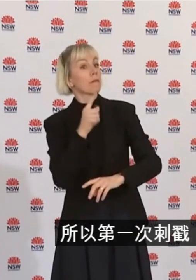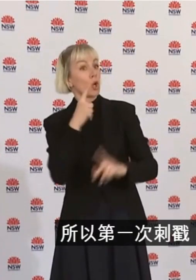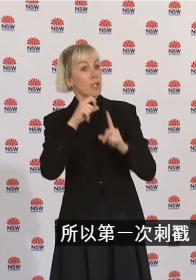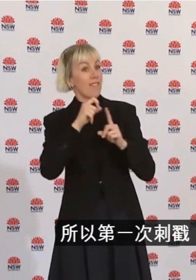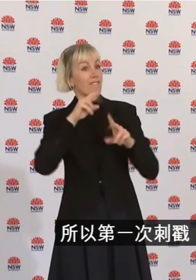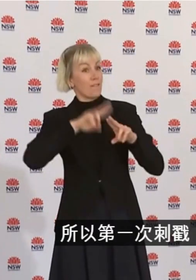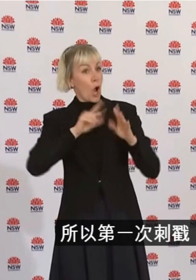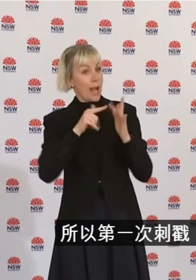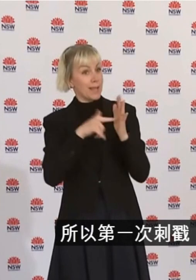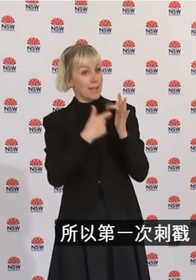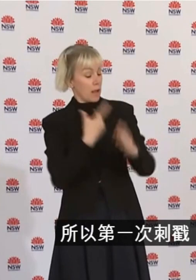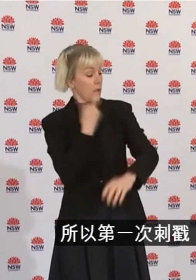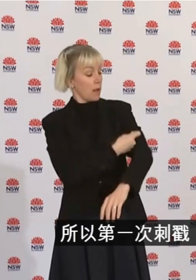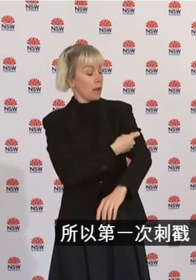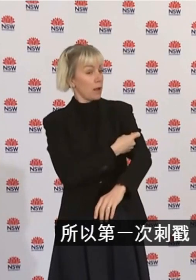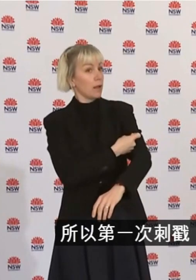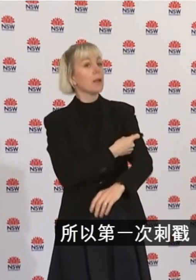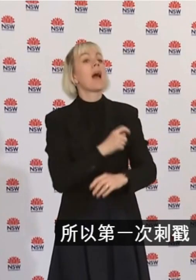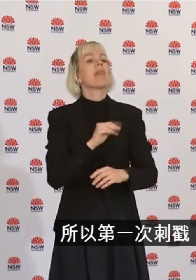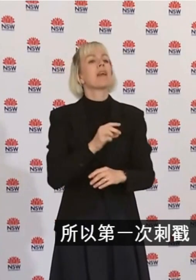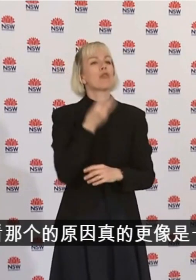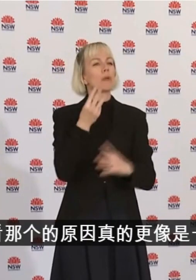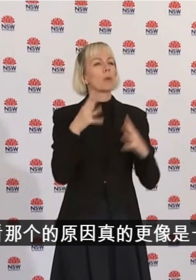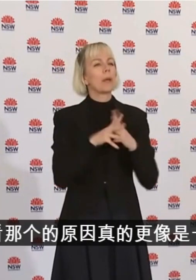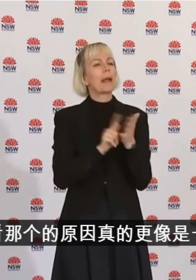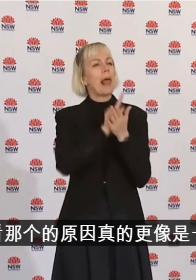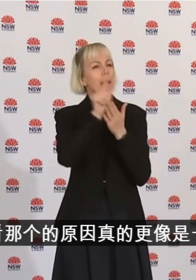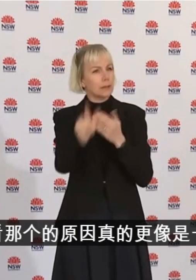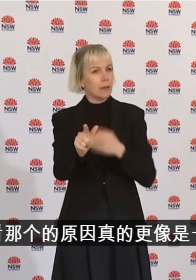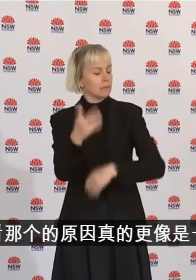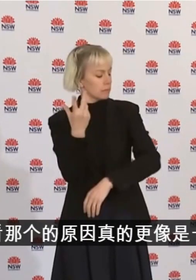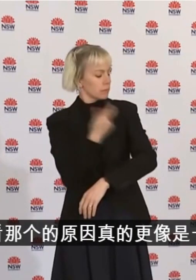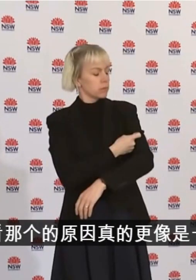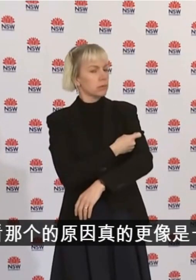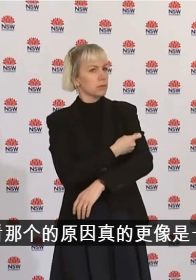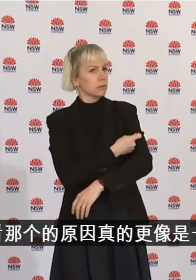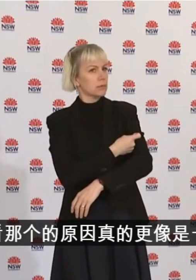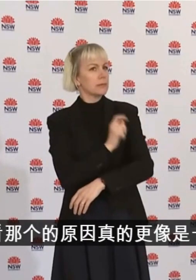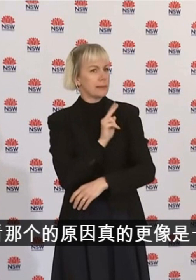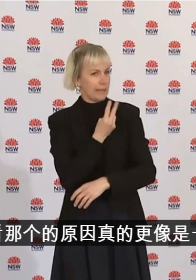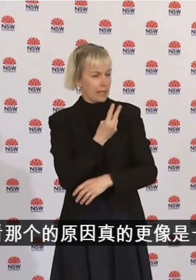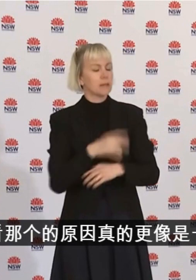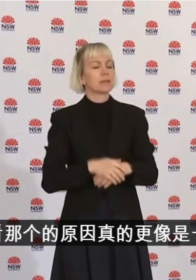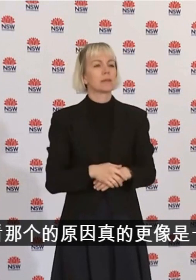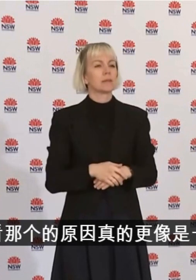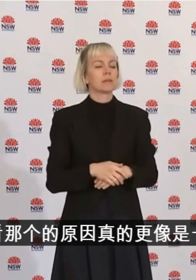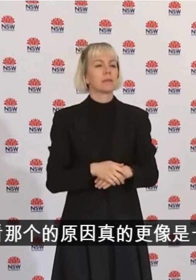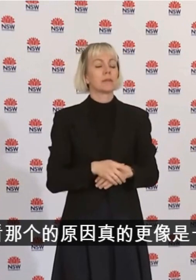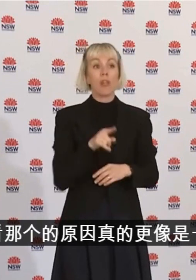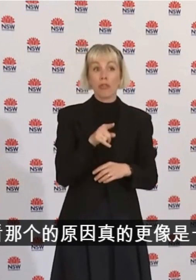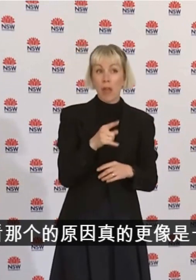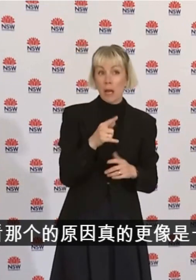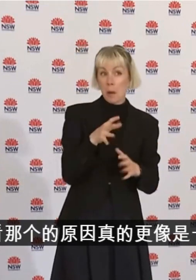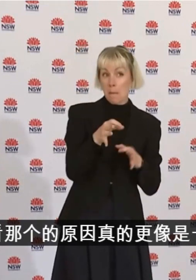first jab, and then 3 weeks later have the second jab. The reason for looking at that is really more